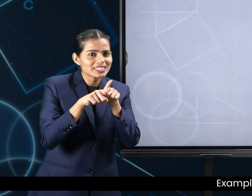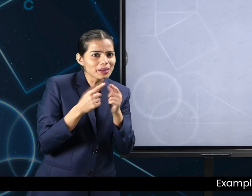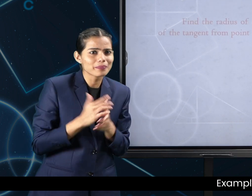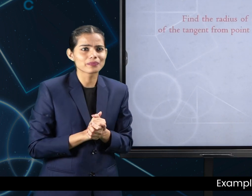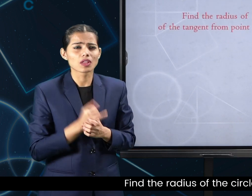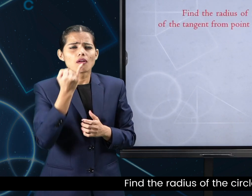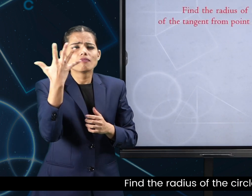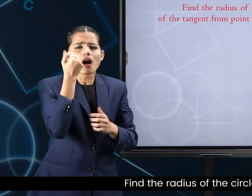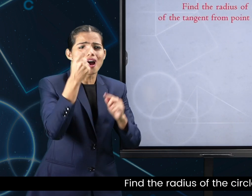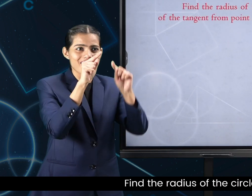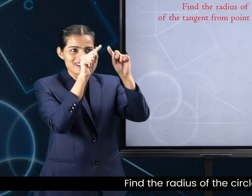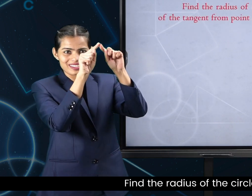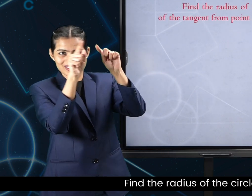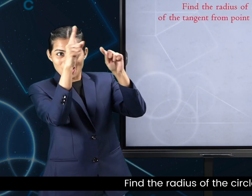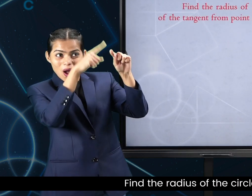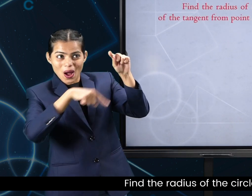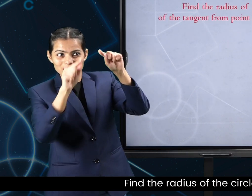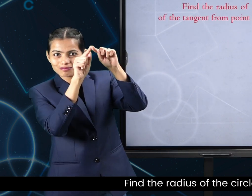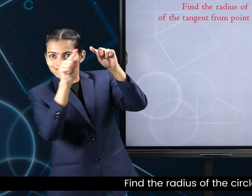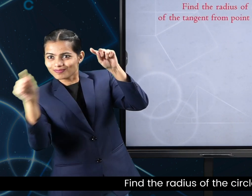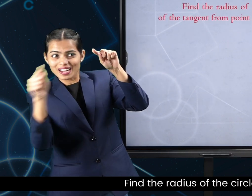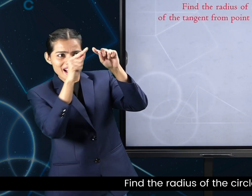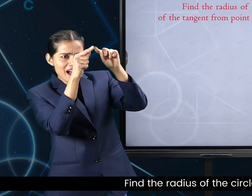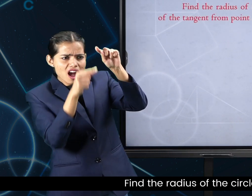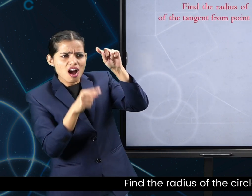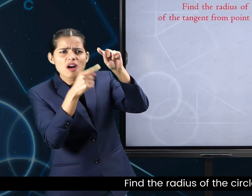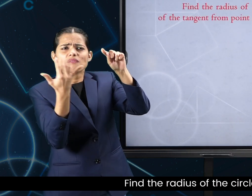Example. Find the radius of the circle in the given figure.